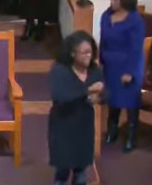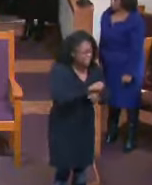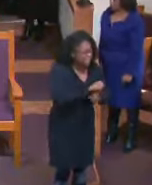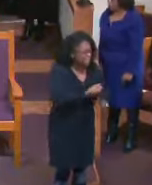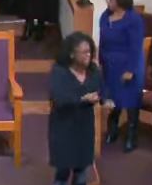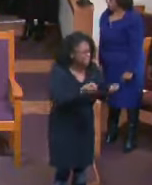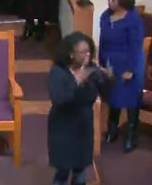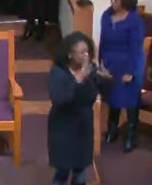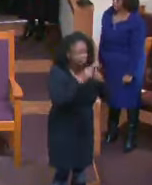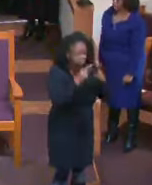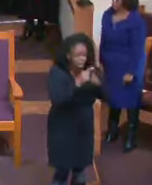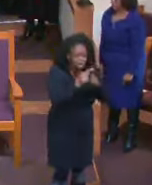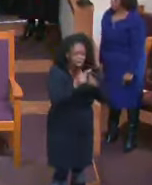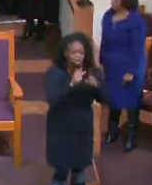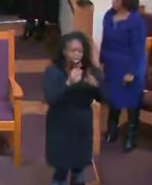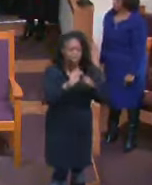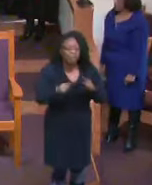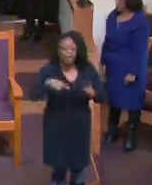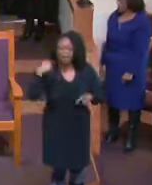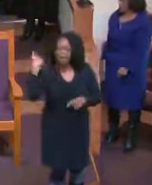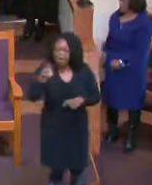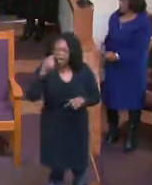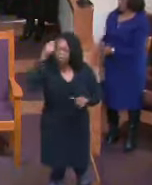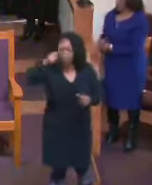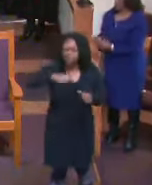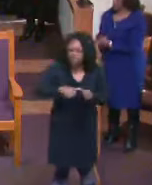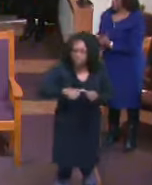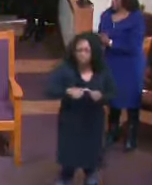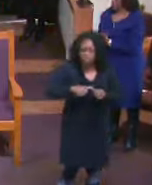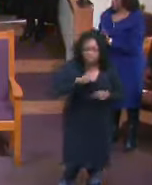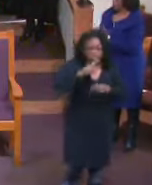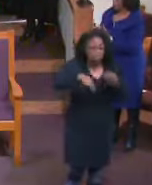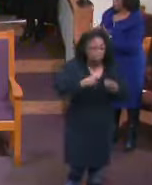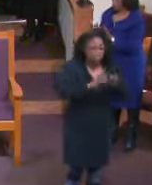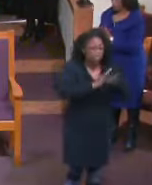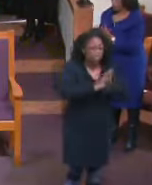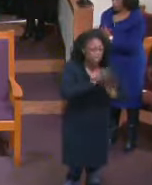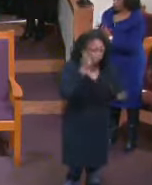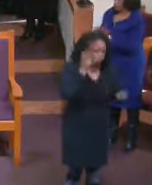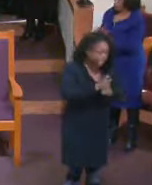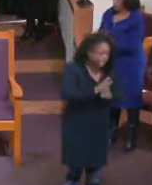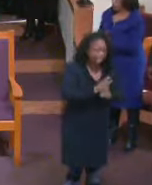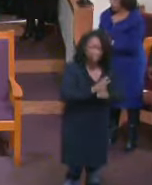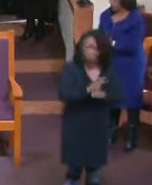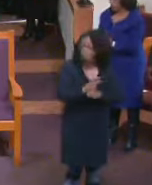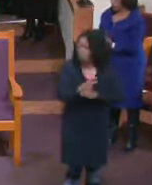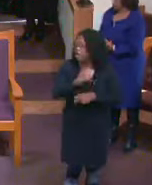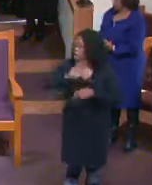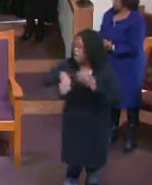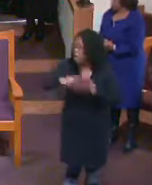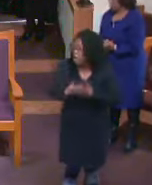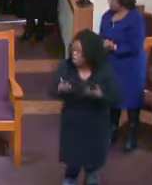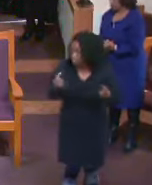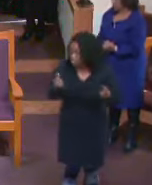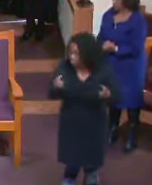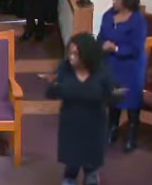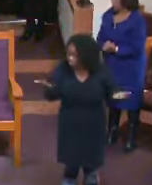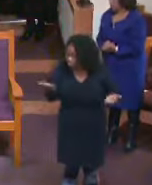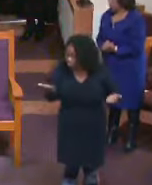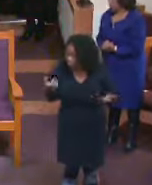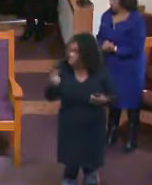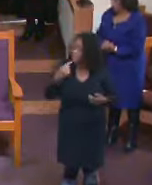always remember that when it gets real tough and when it gets real tight, all I have to say